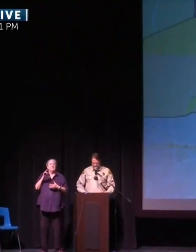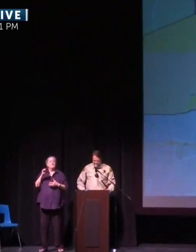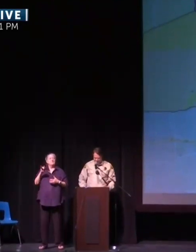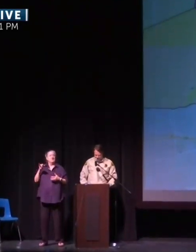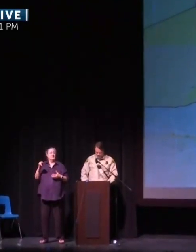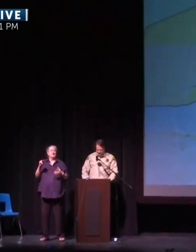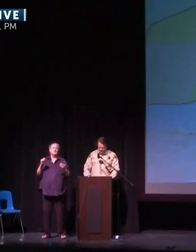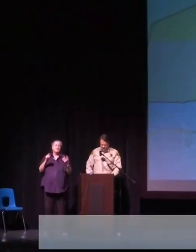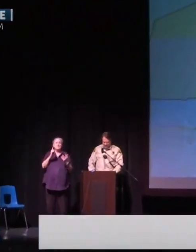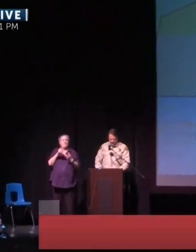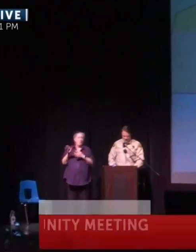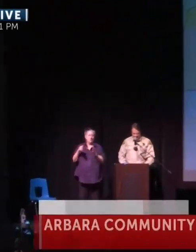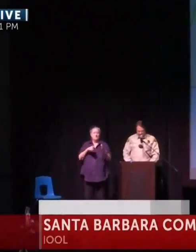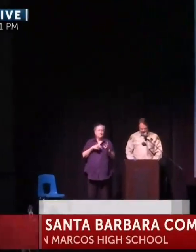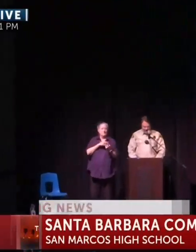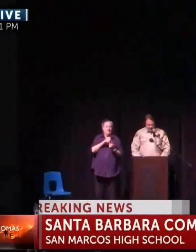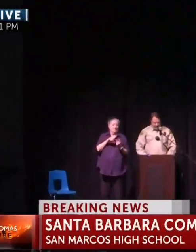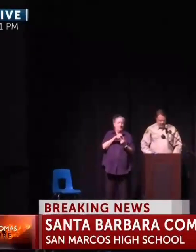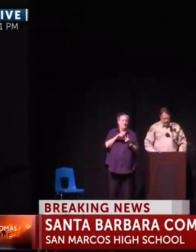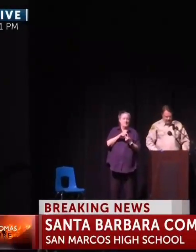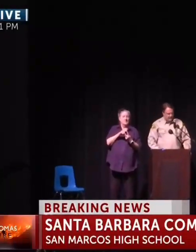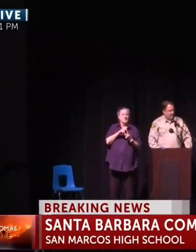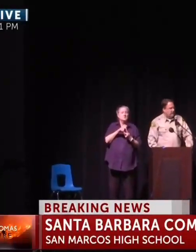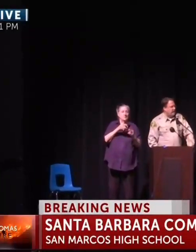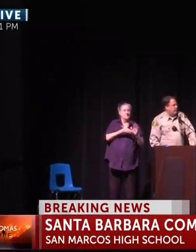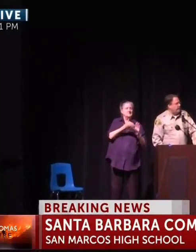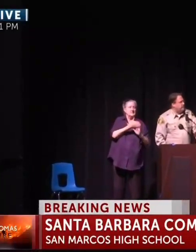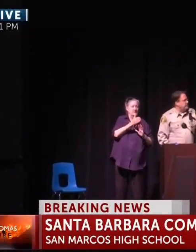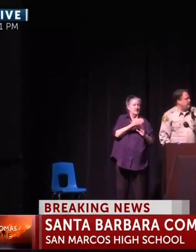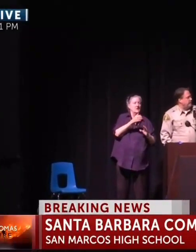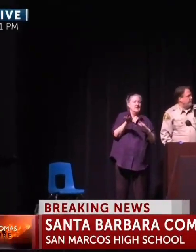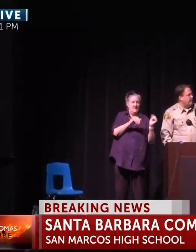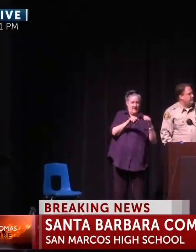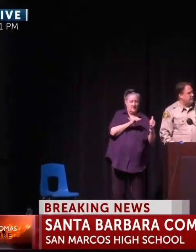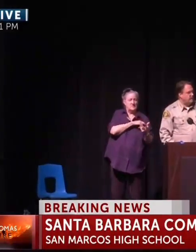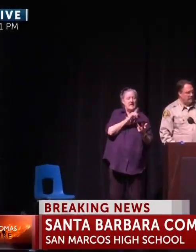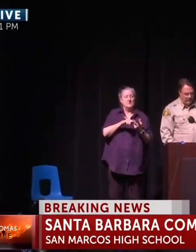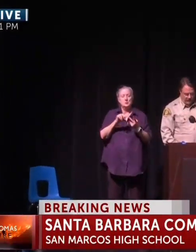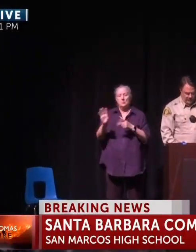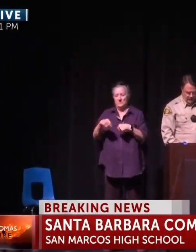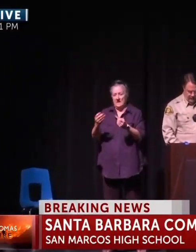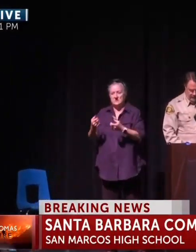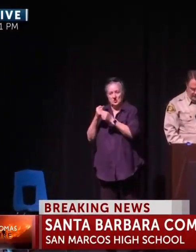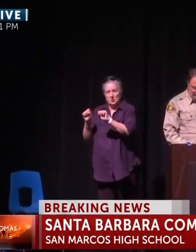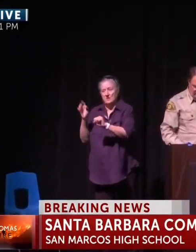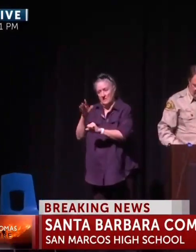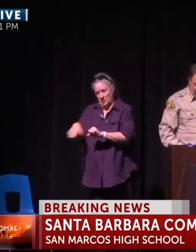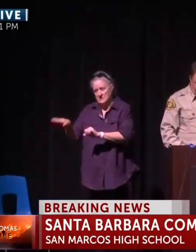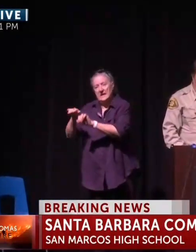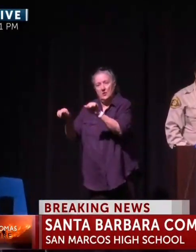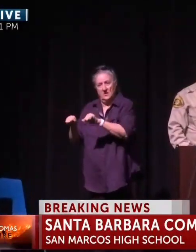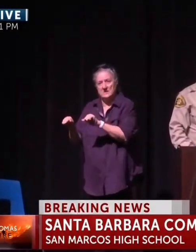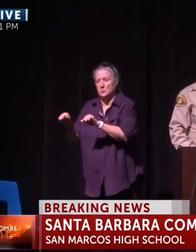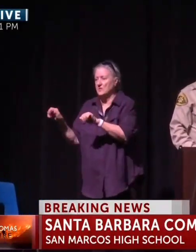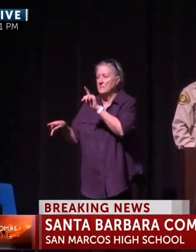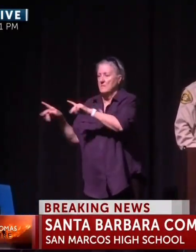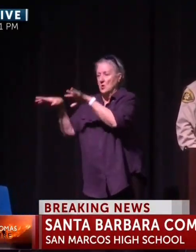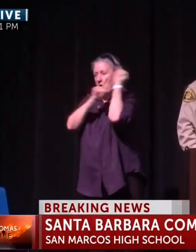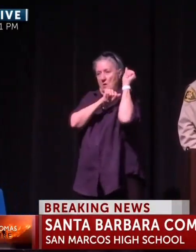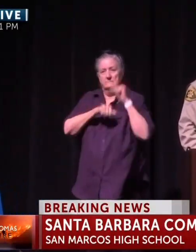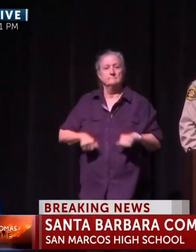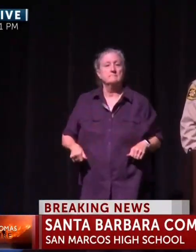twofold mission, I should say, which is to facilitate evacuations and then to provide security for those areas that have been